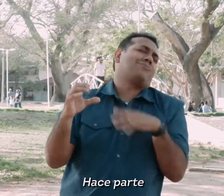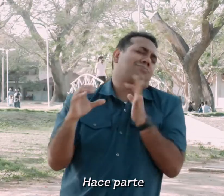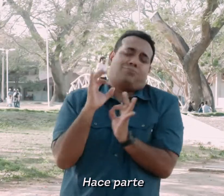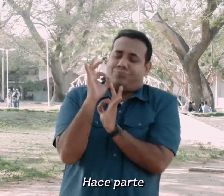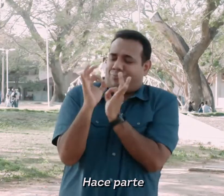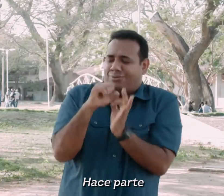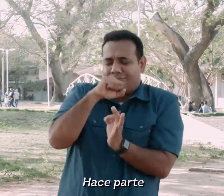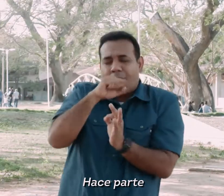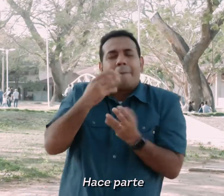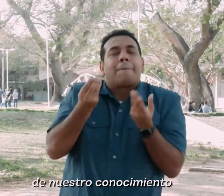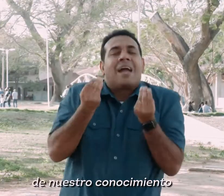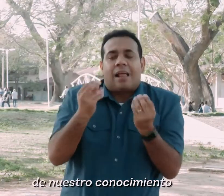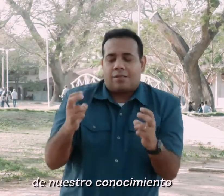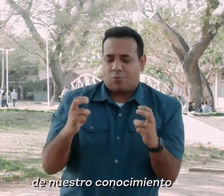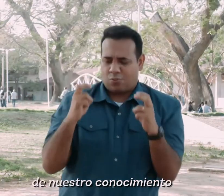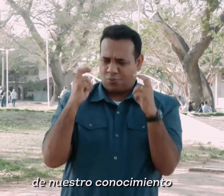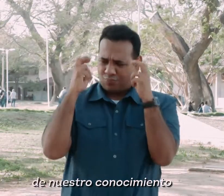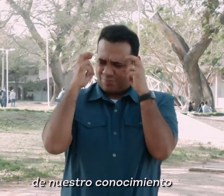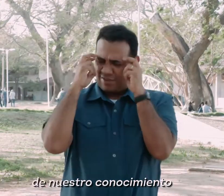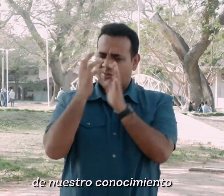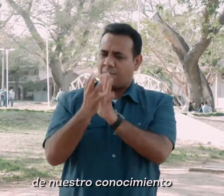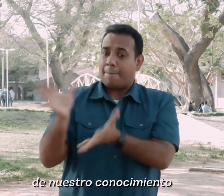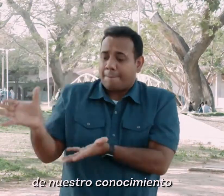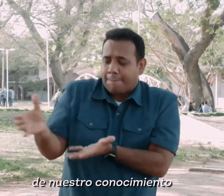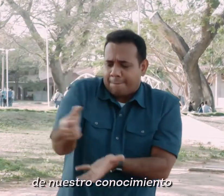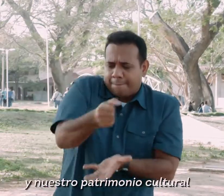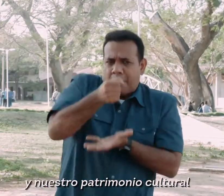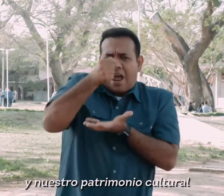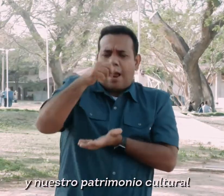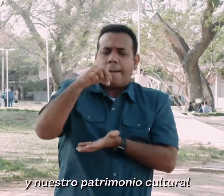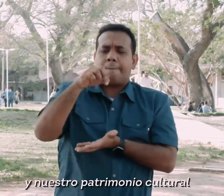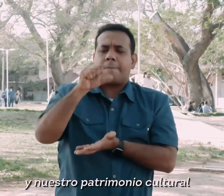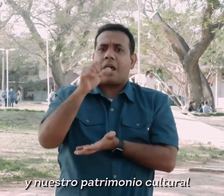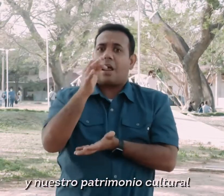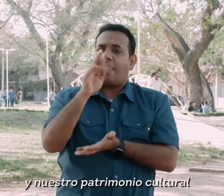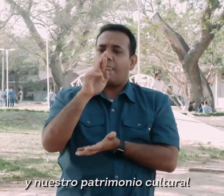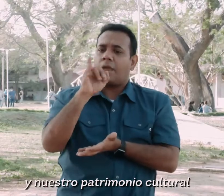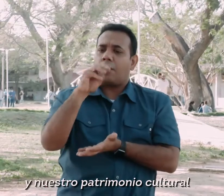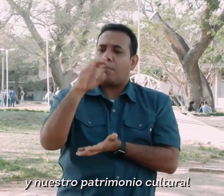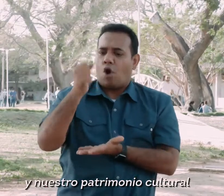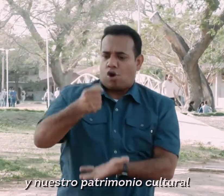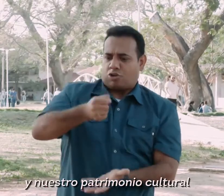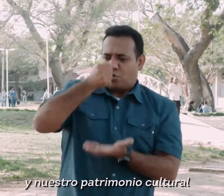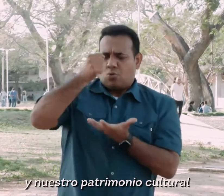Hace parte de nuestro conocimiento y nuestro patrimonio cultural.